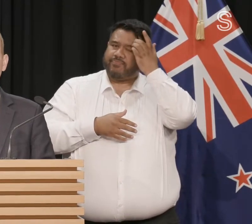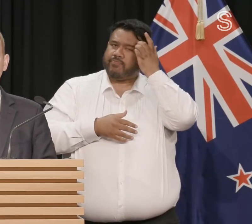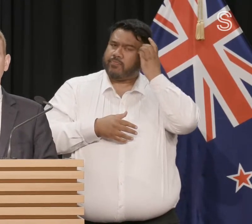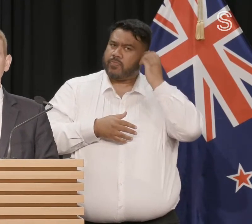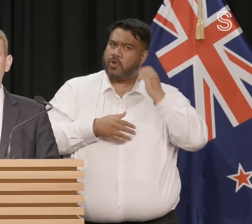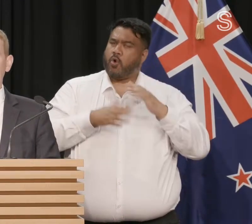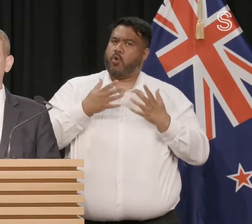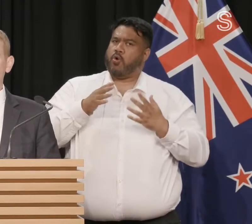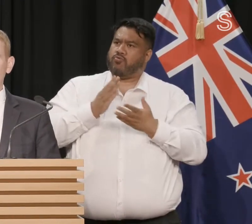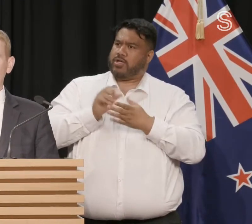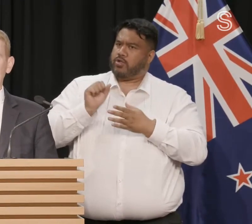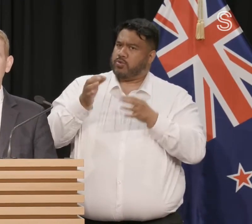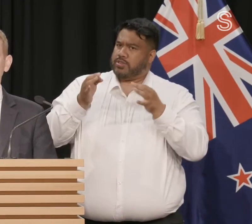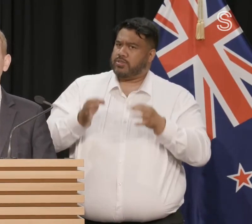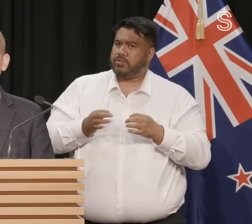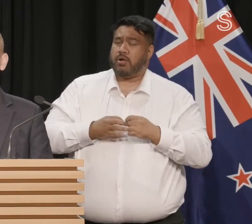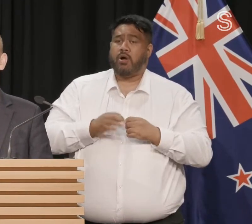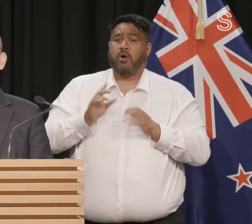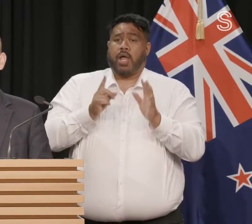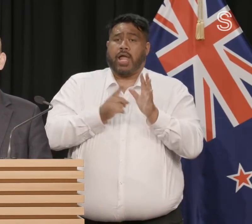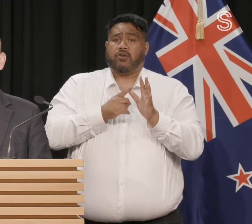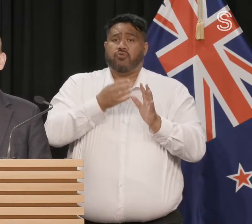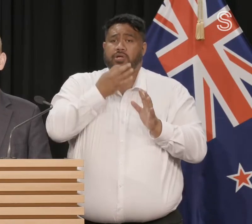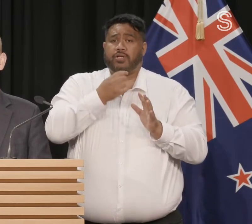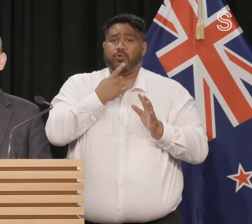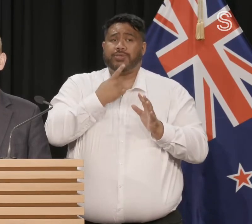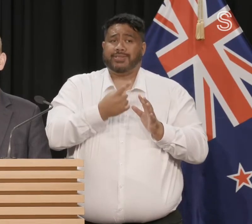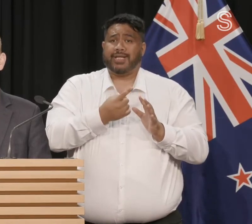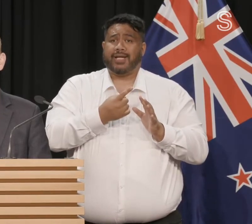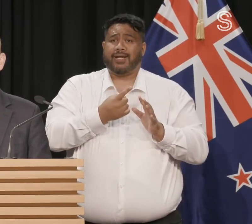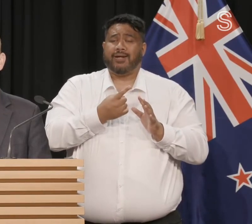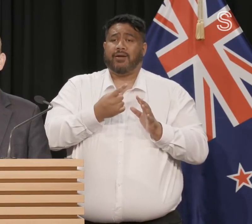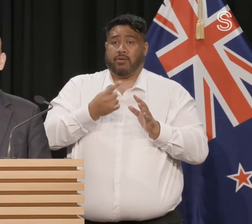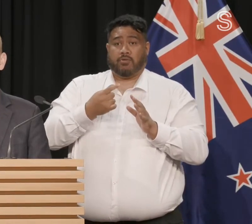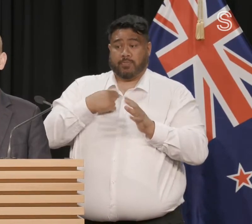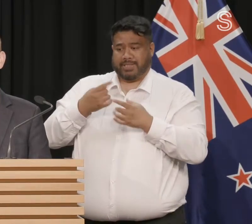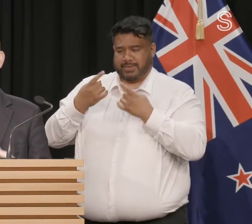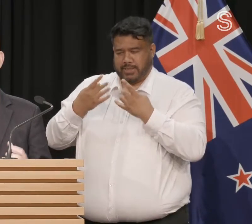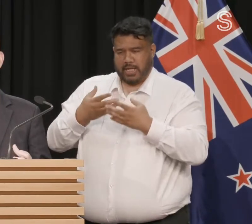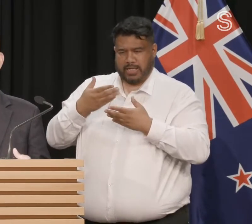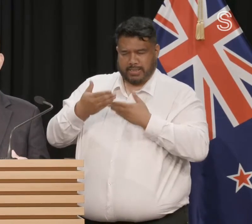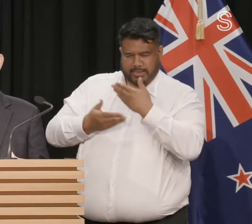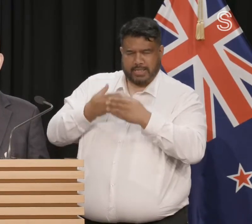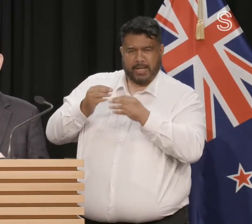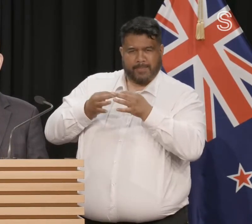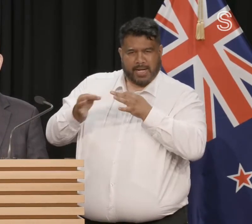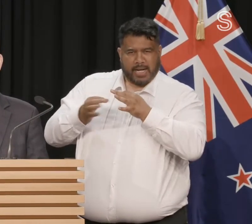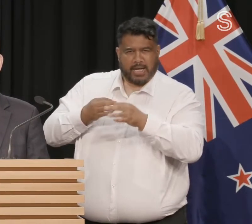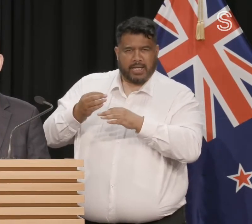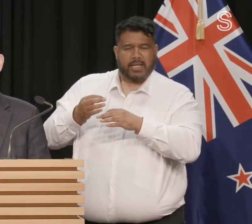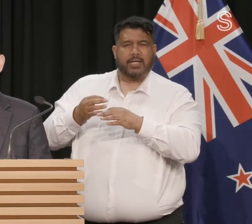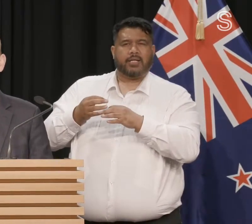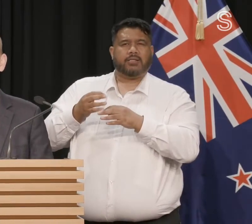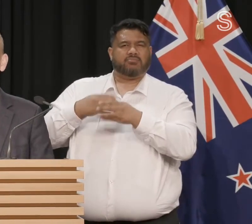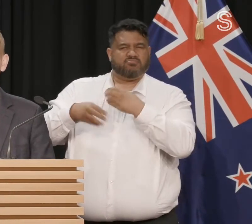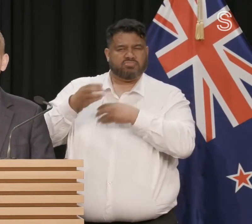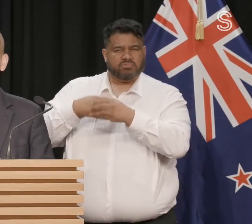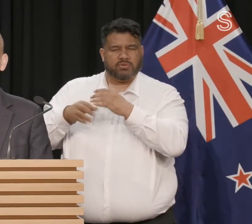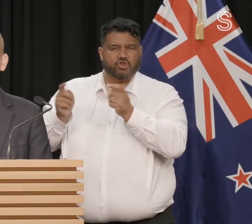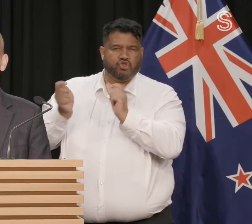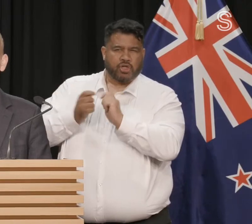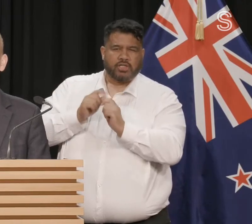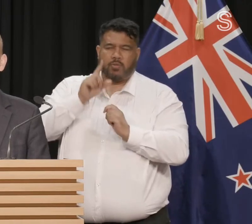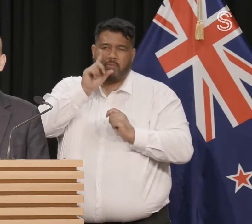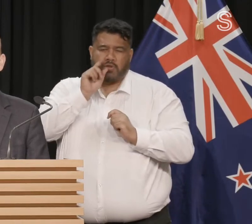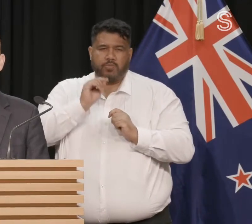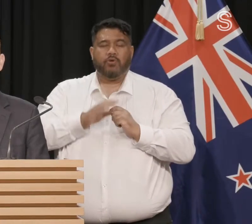or is that a decision you made? Andrew Little made it really clear to me when I started the reshuffle process, and actually even before I even started conversations about